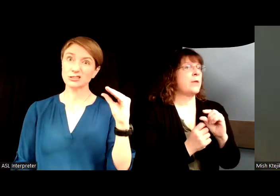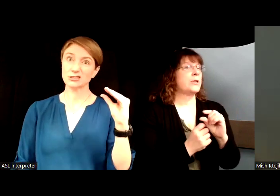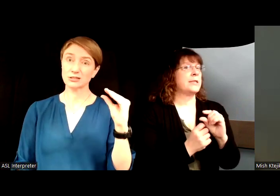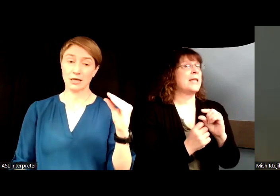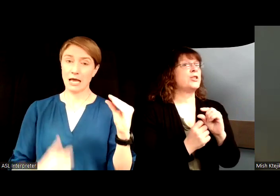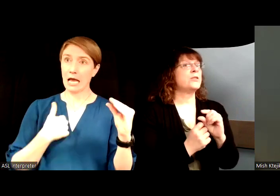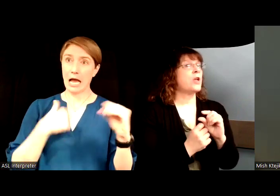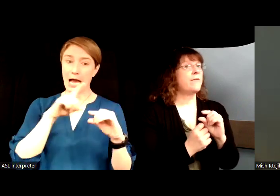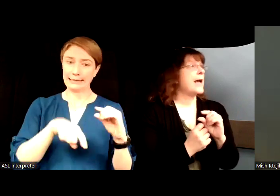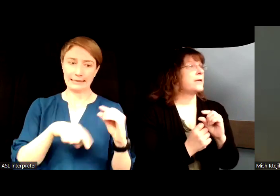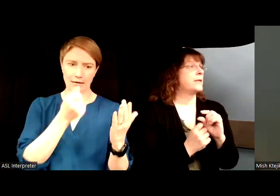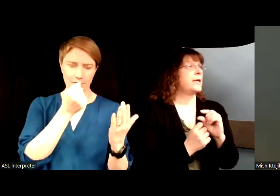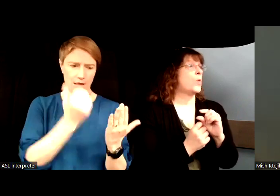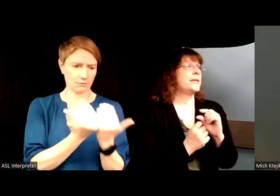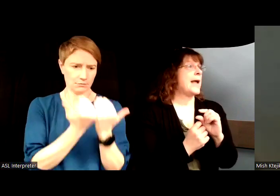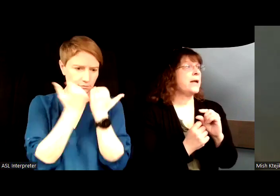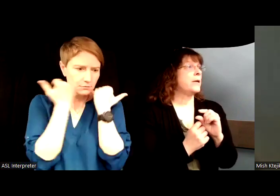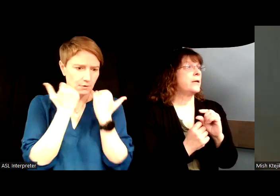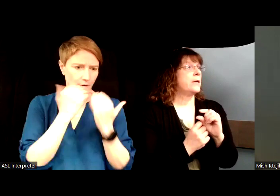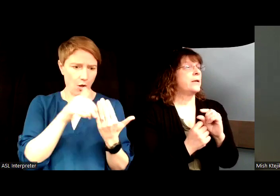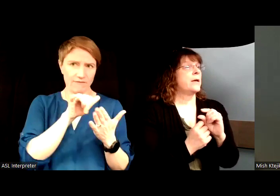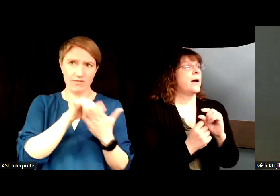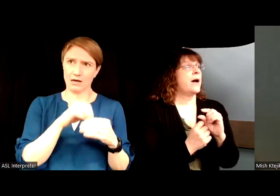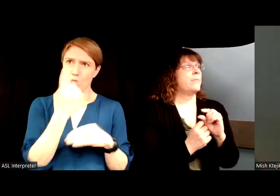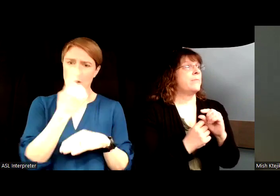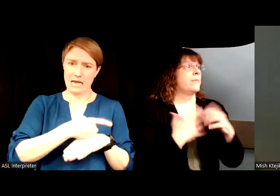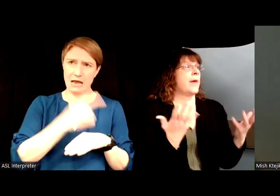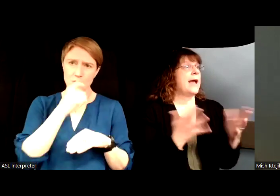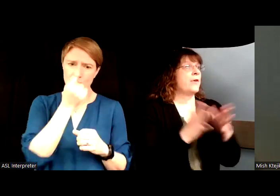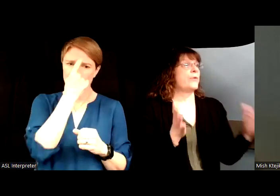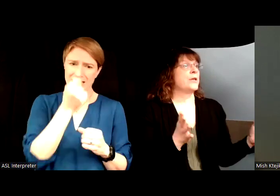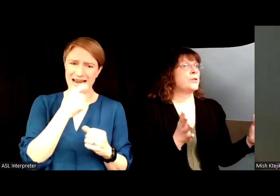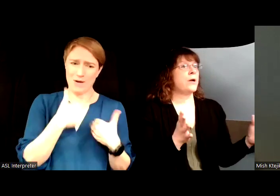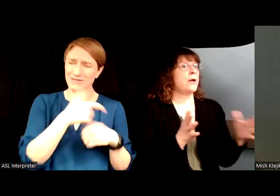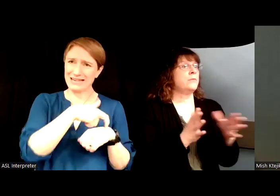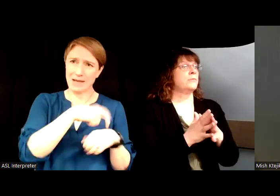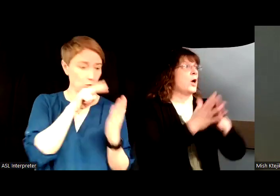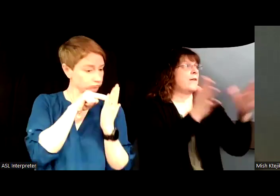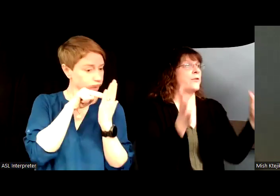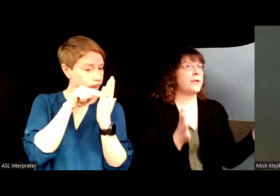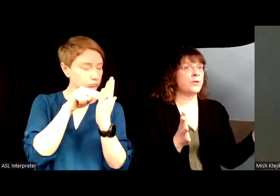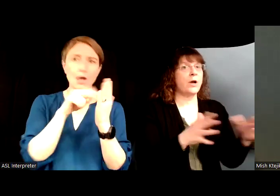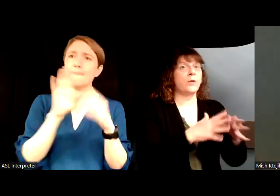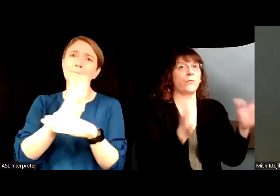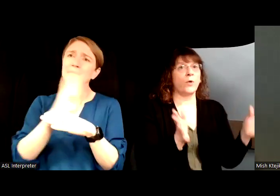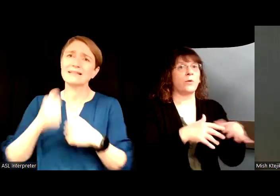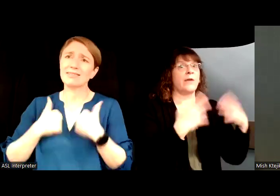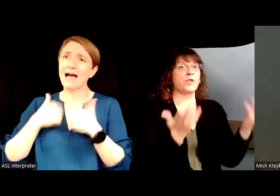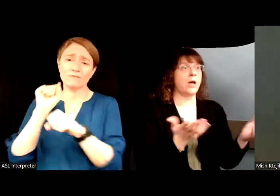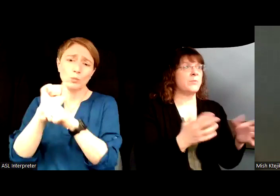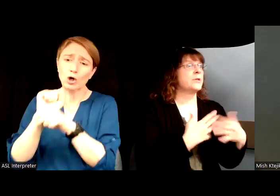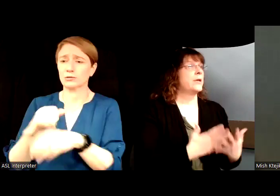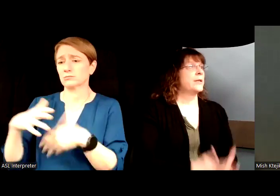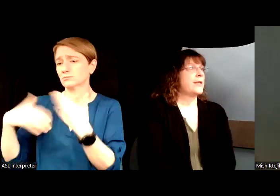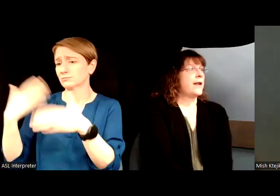I'm not able to digest all of that in one day. I have other things going on, and all other things going on, report, you